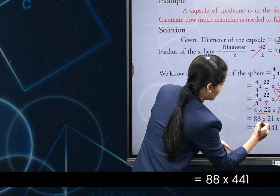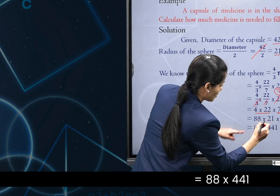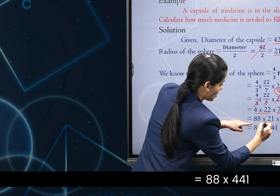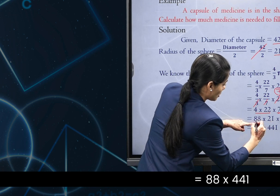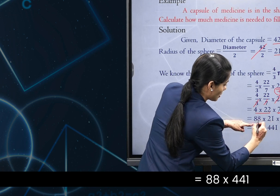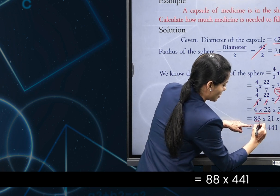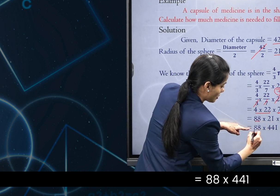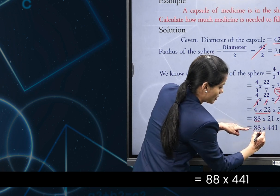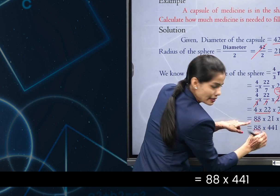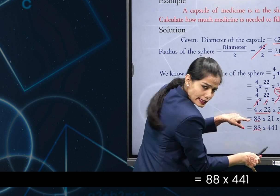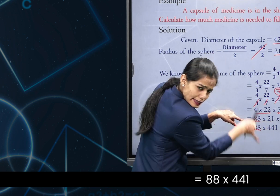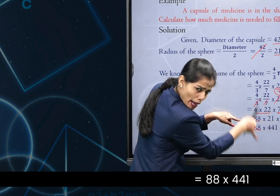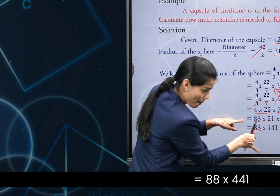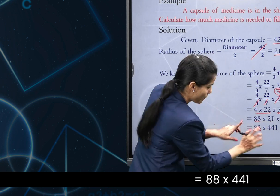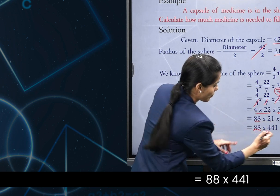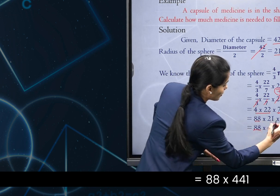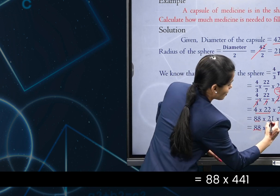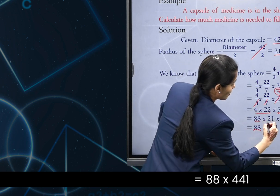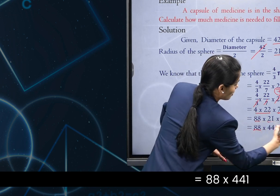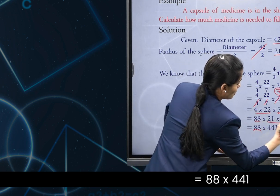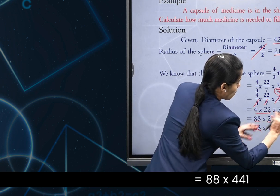88 into 441